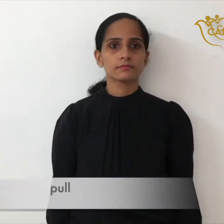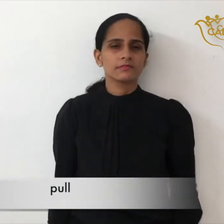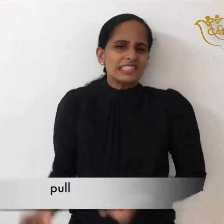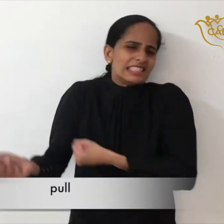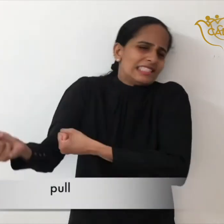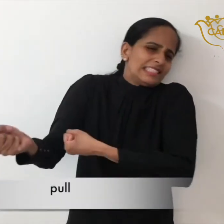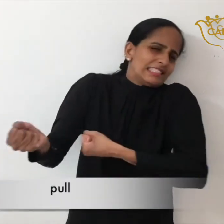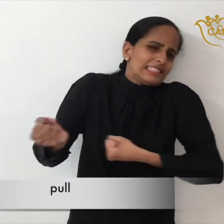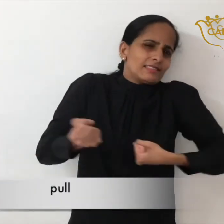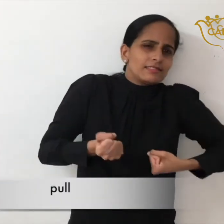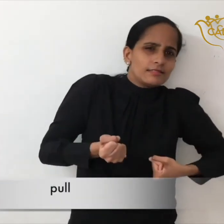pull